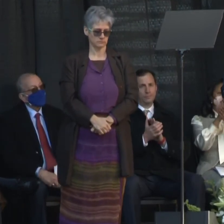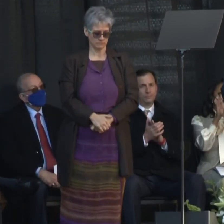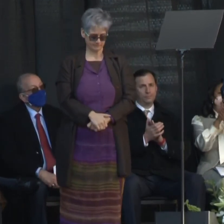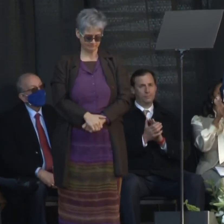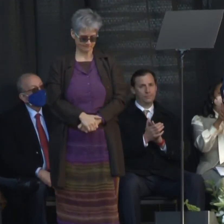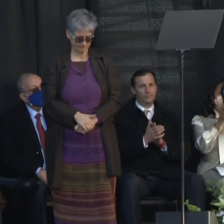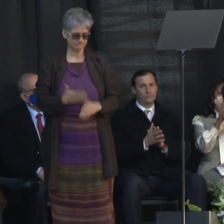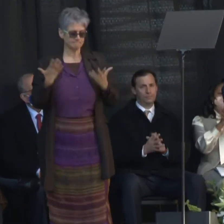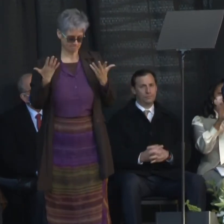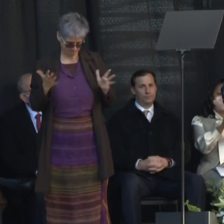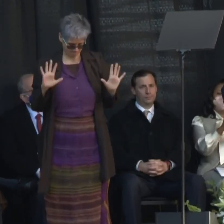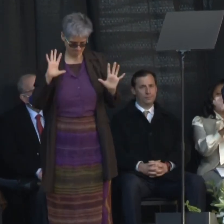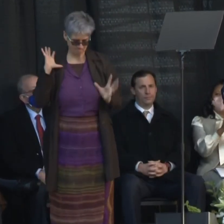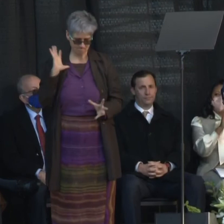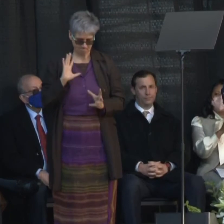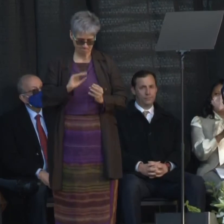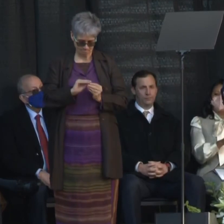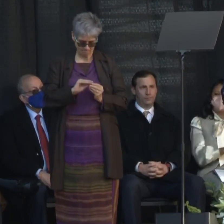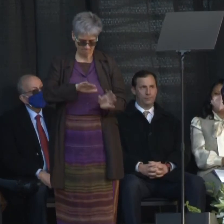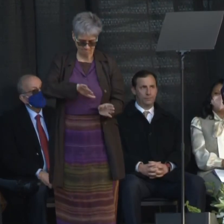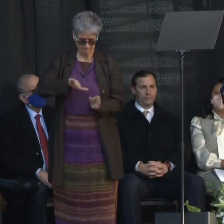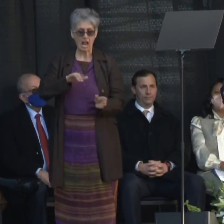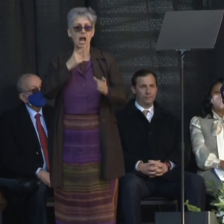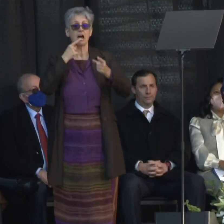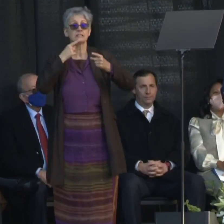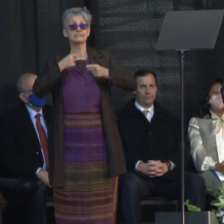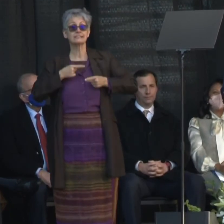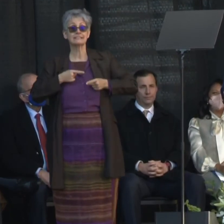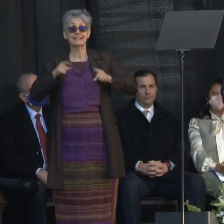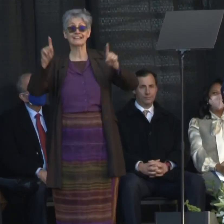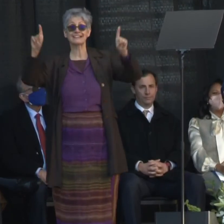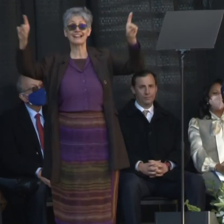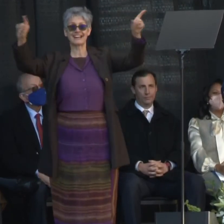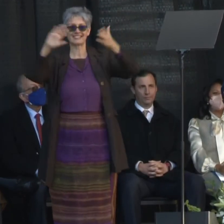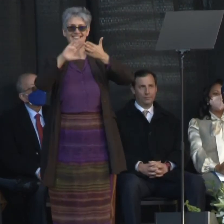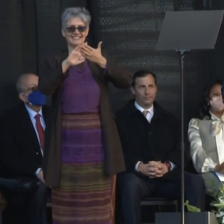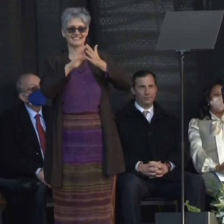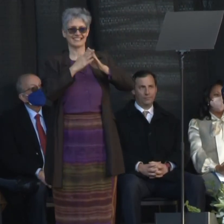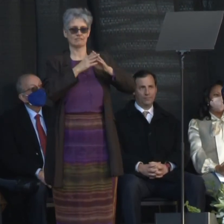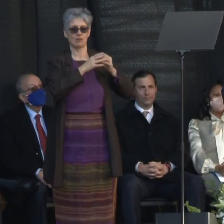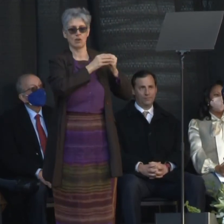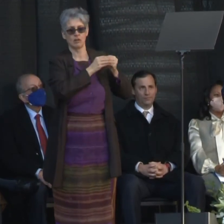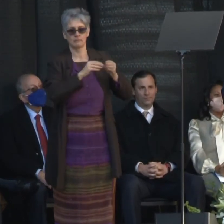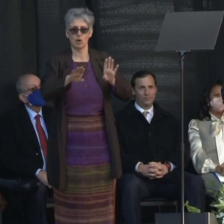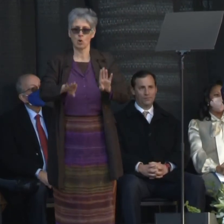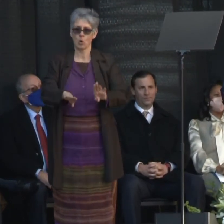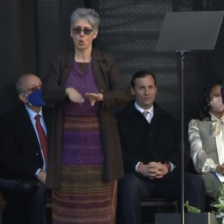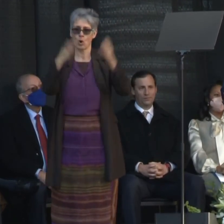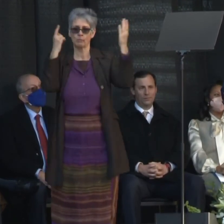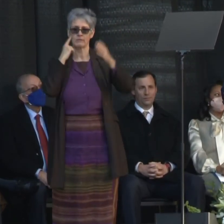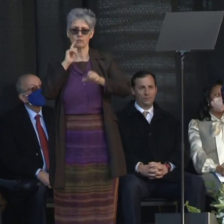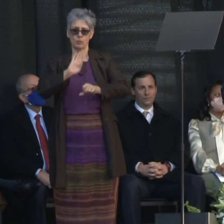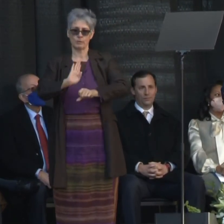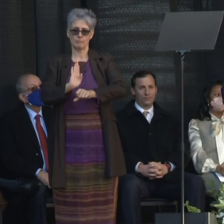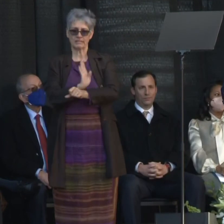So with that, I declare the city of Columbia is now open. We're open for